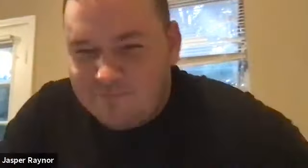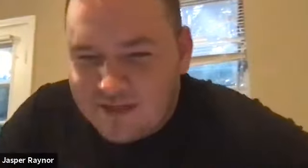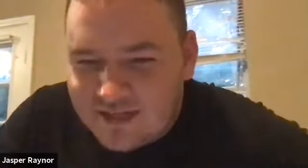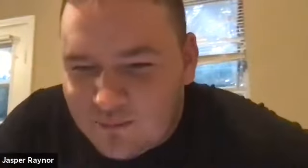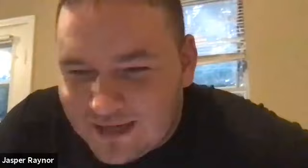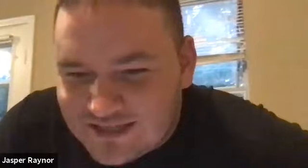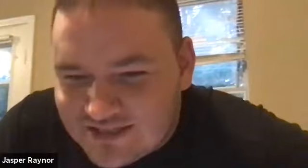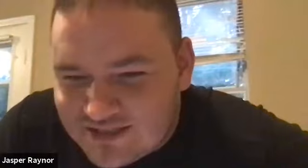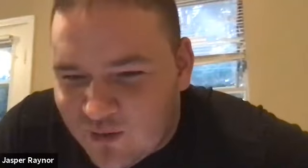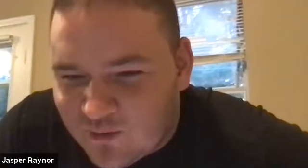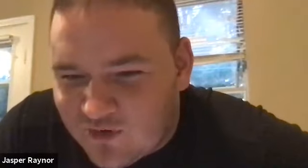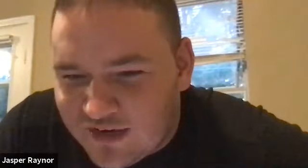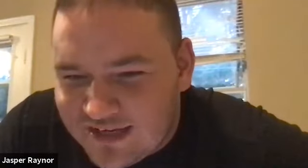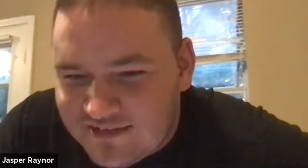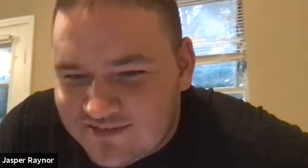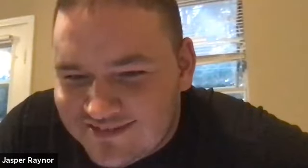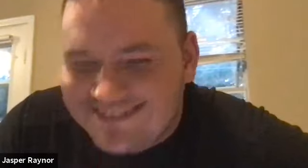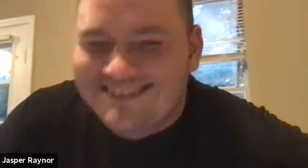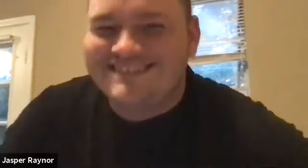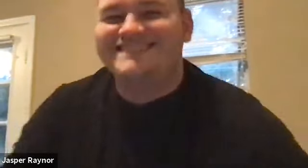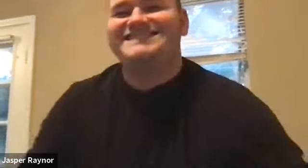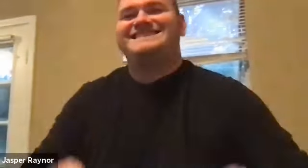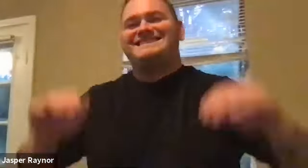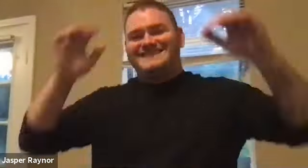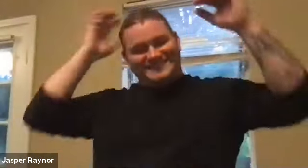put it on my stone grave.